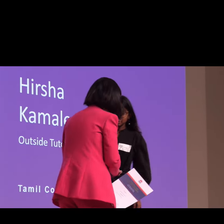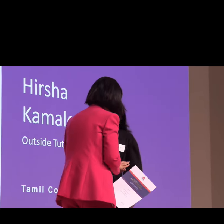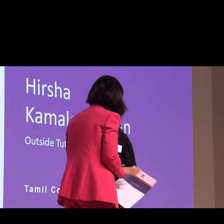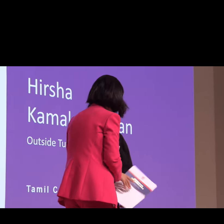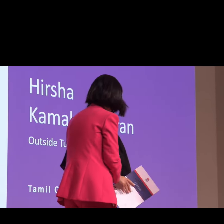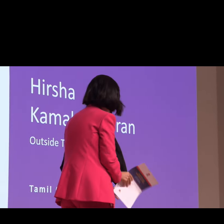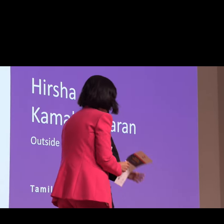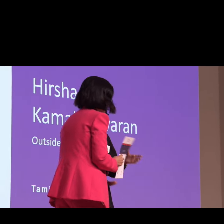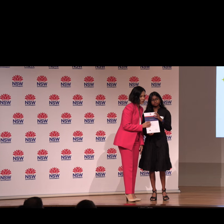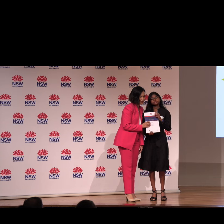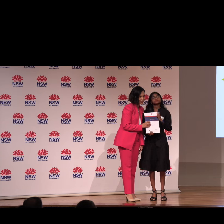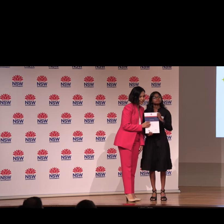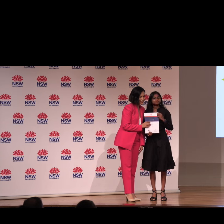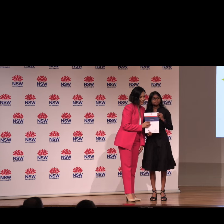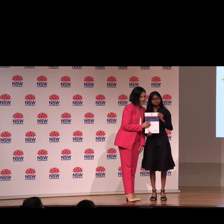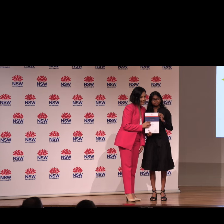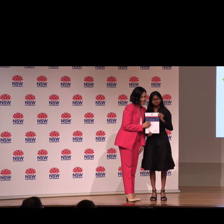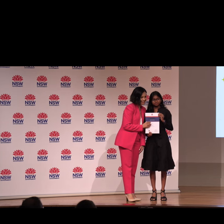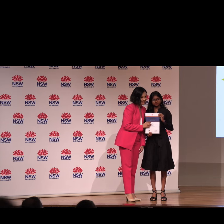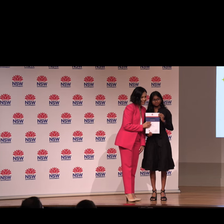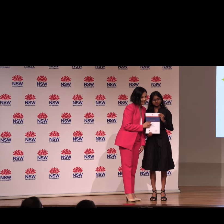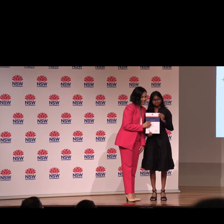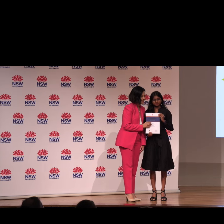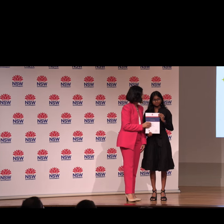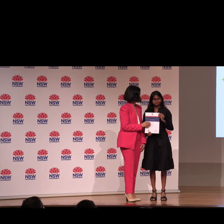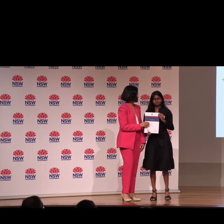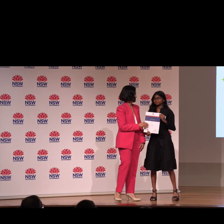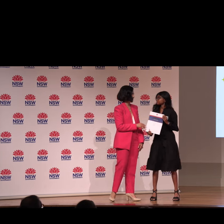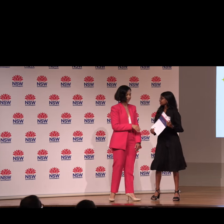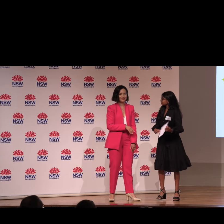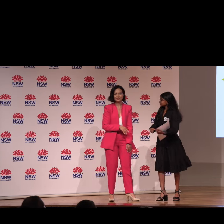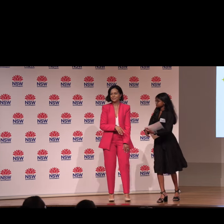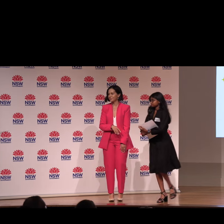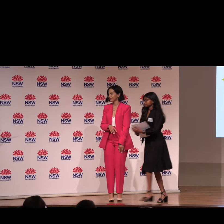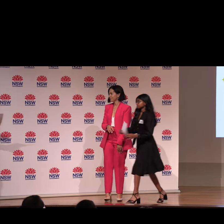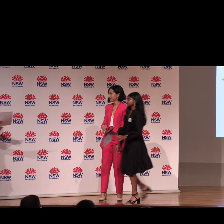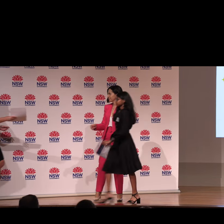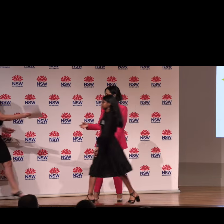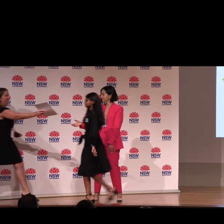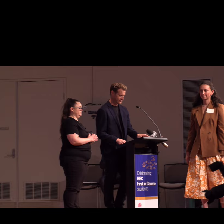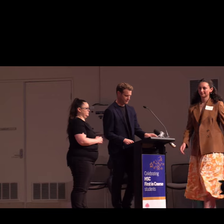In Textiles and Design, Michelle Hayes, Kinross Wallaroy School.